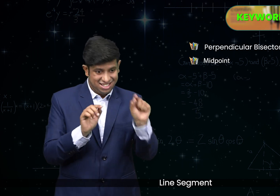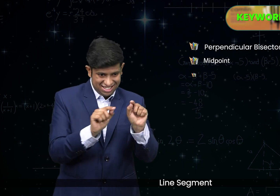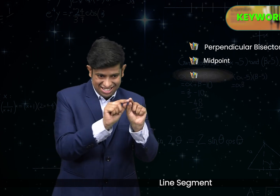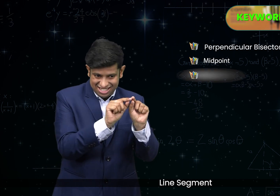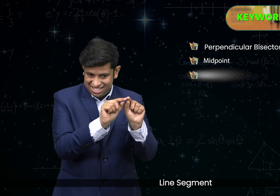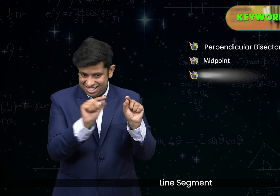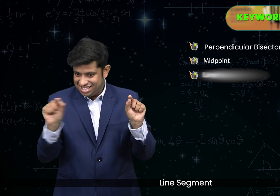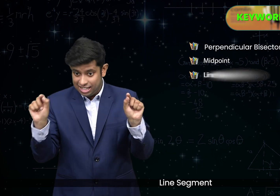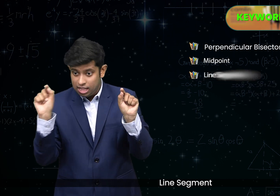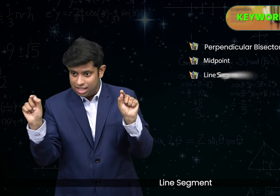line segment,